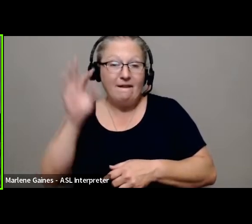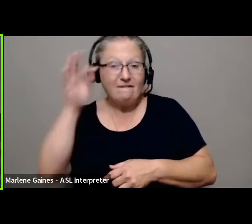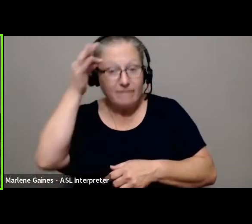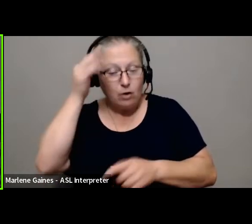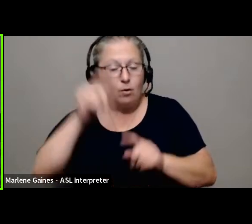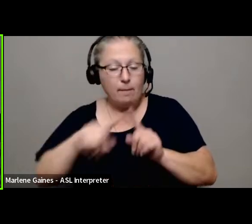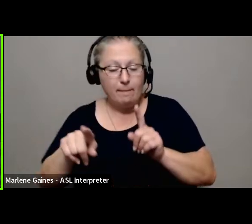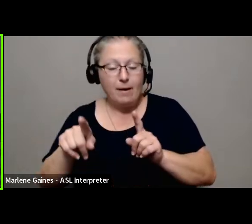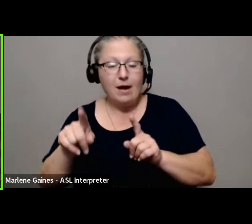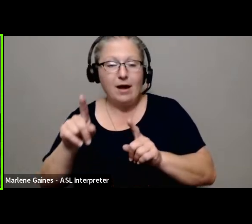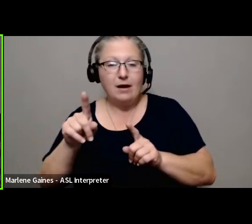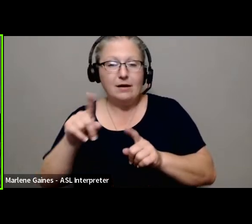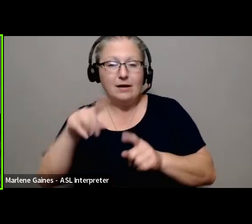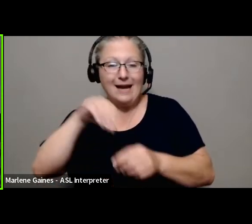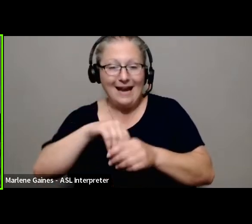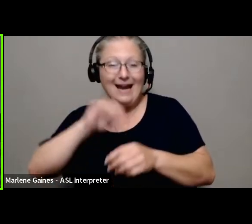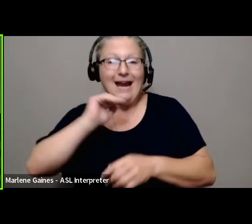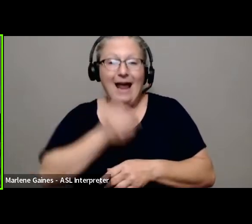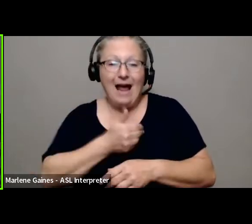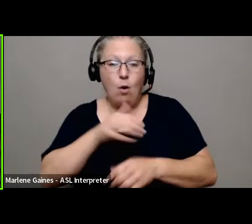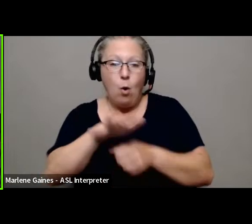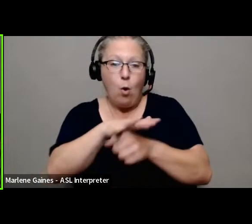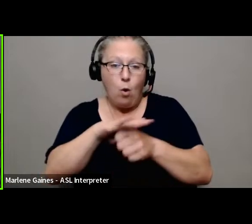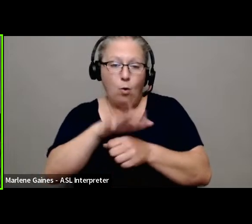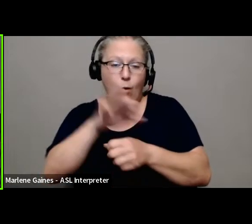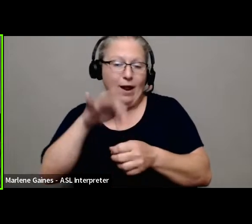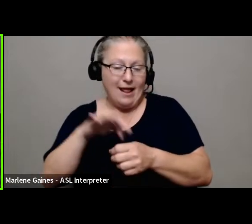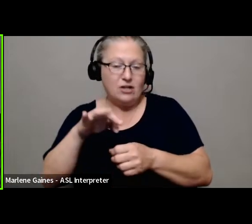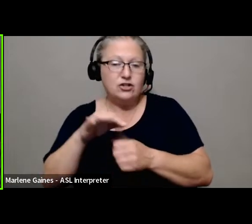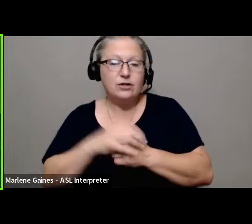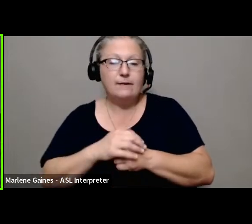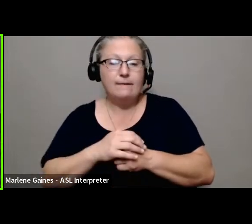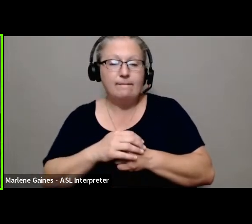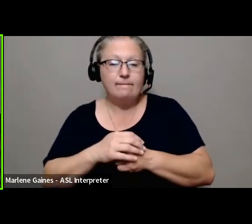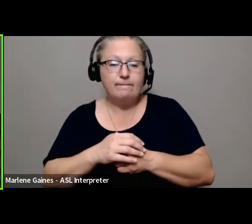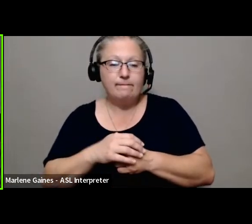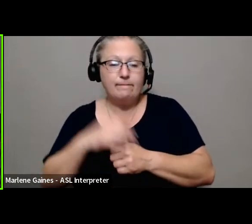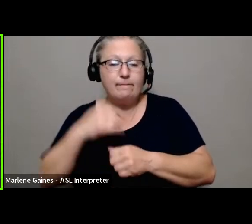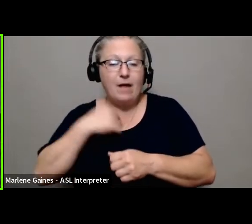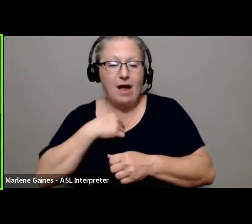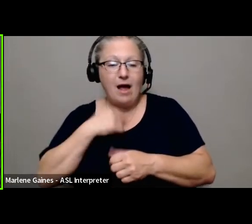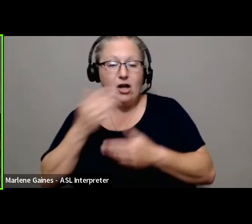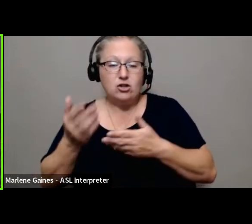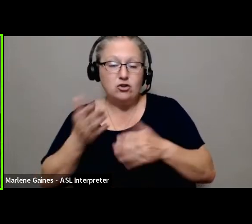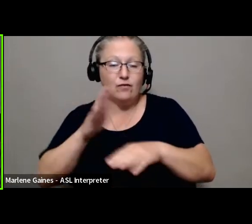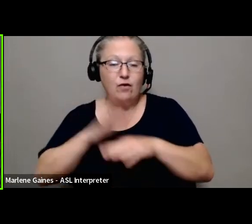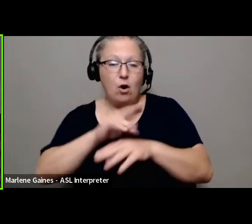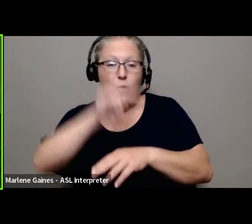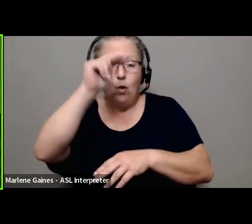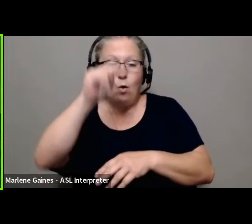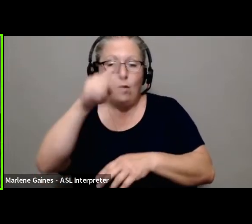federally, but within our local elections. I serve on the North Peninsula chapter of the